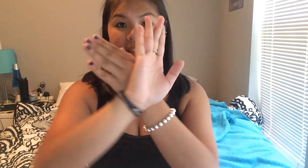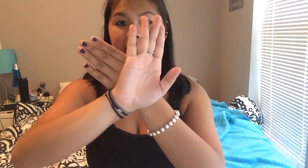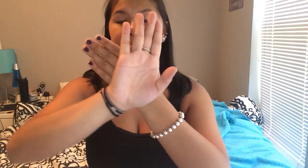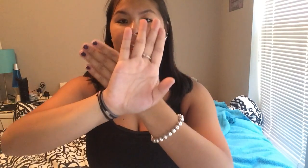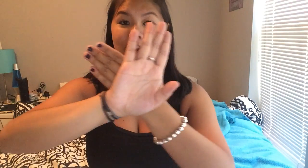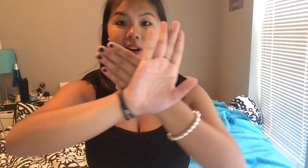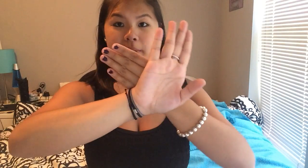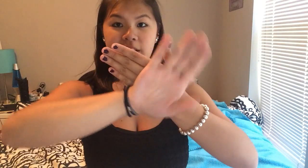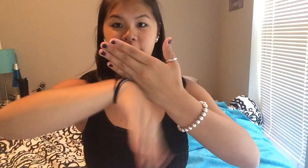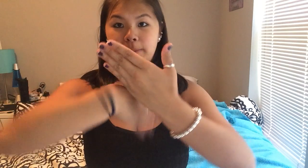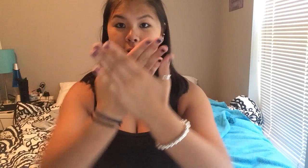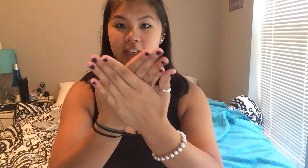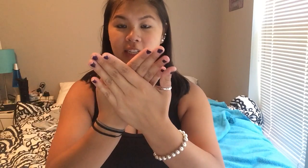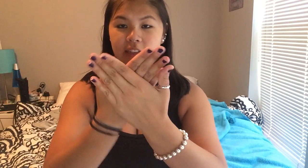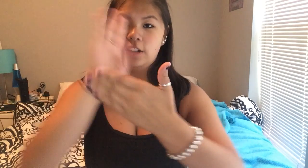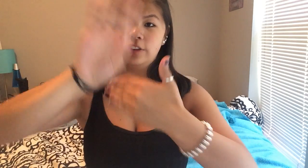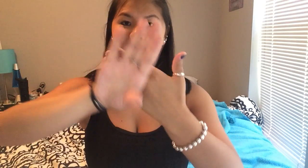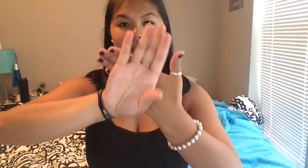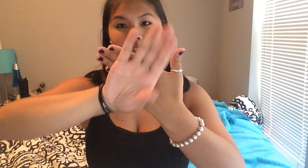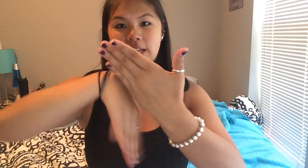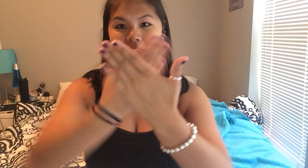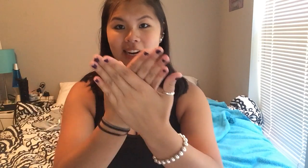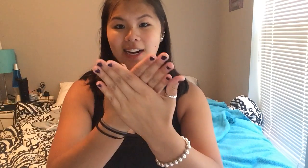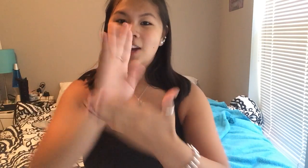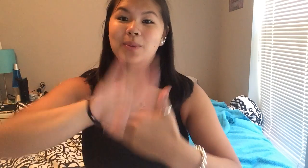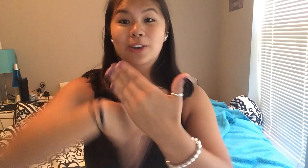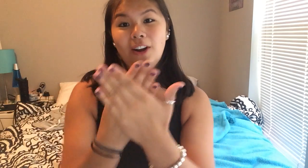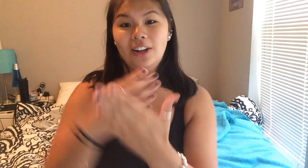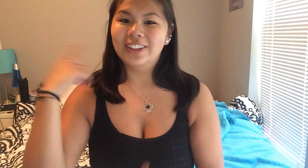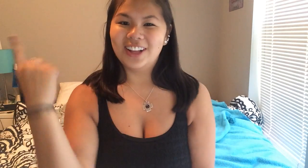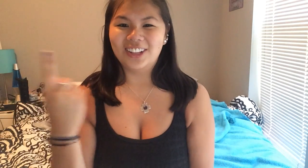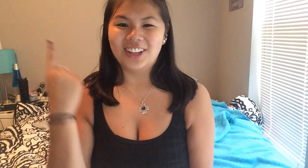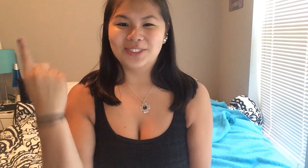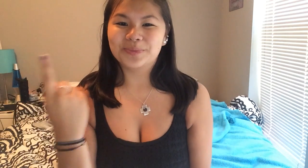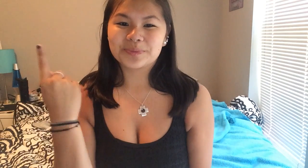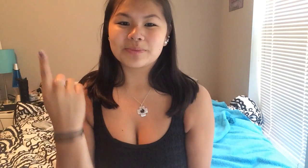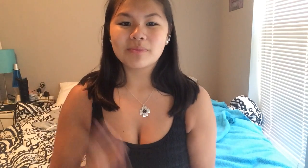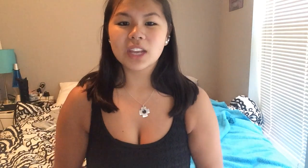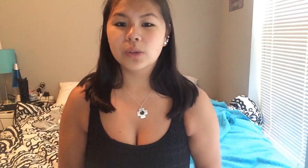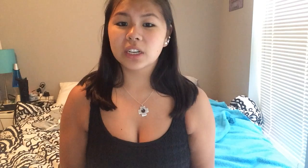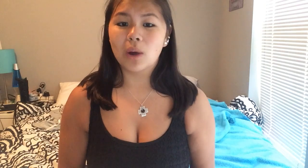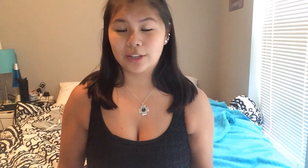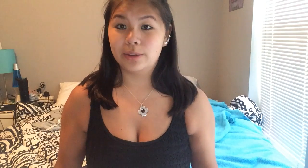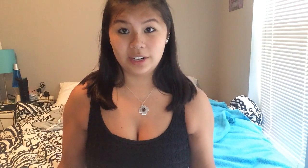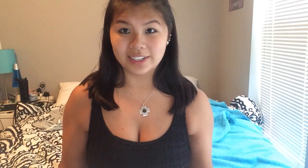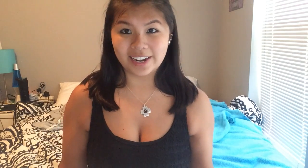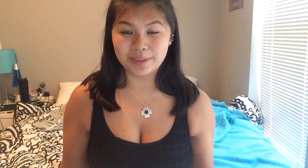this and your dominant hand flips over your other hand, so it looks like that when you're all alone. Who's going to walk you through the dark side of the